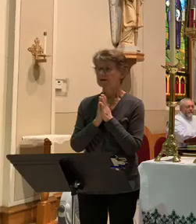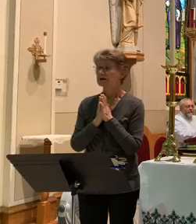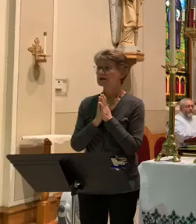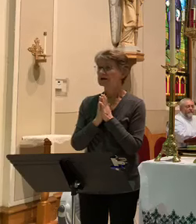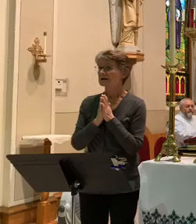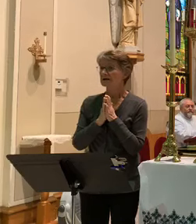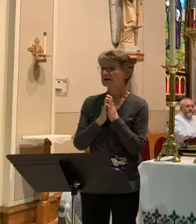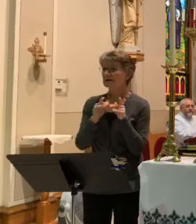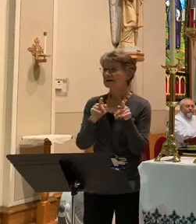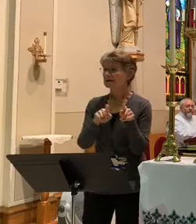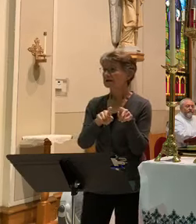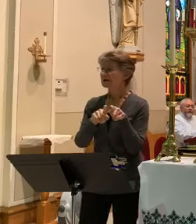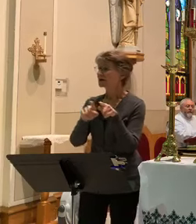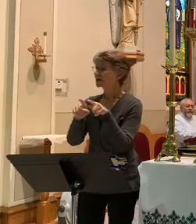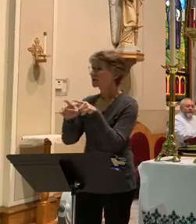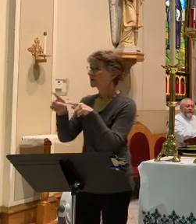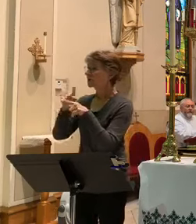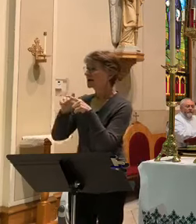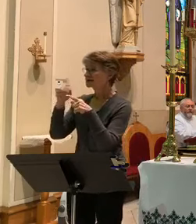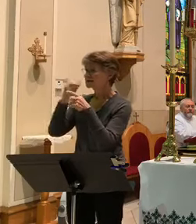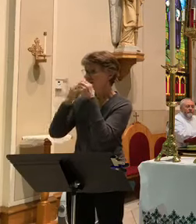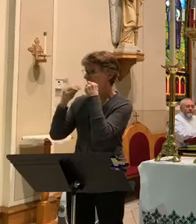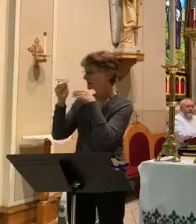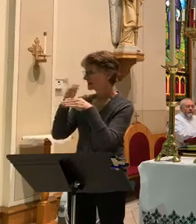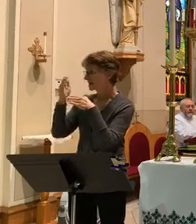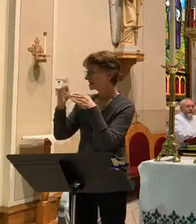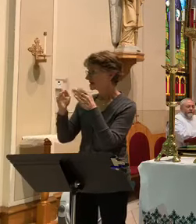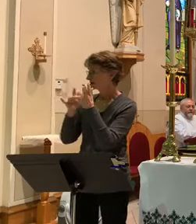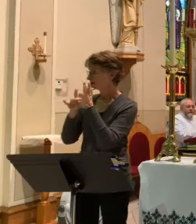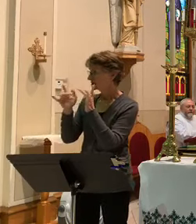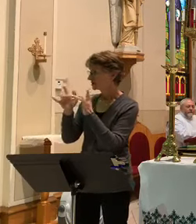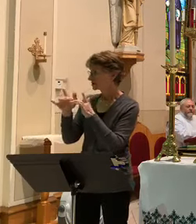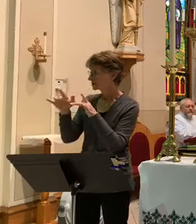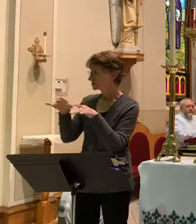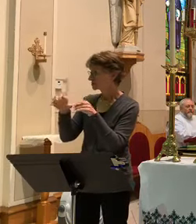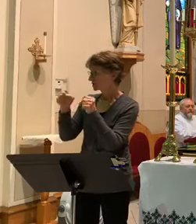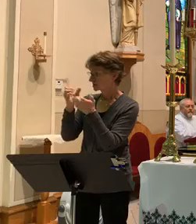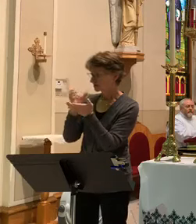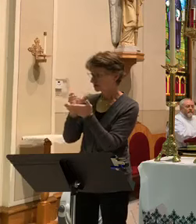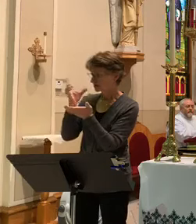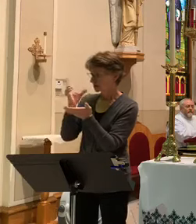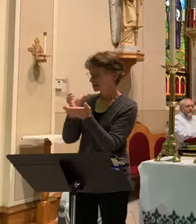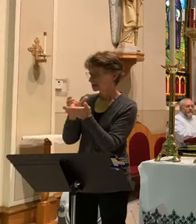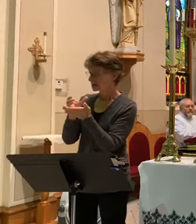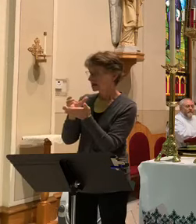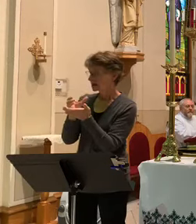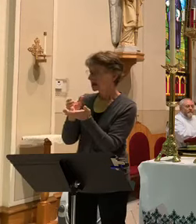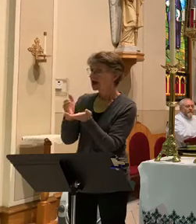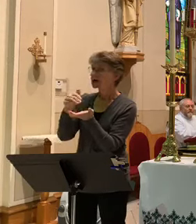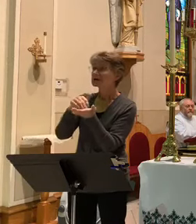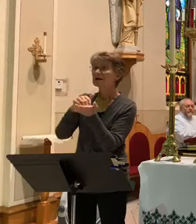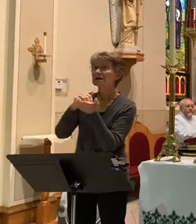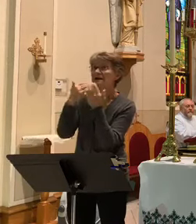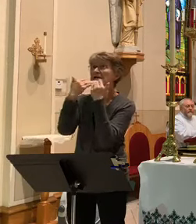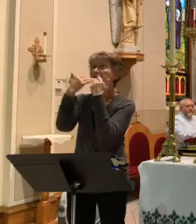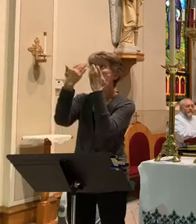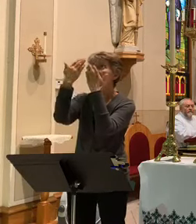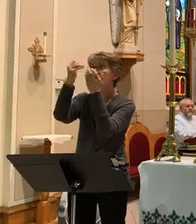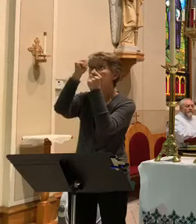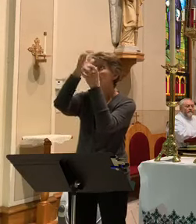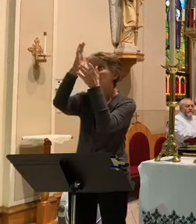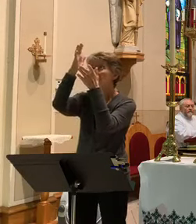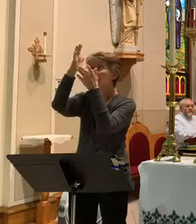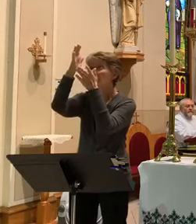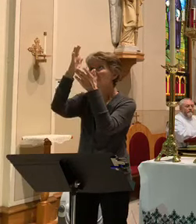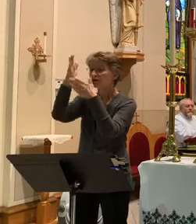In a similar way, when supper was ended, he took the chalice and, once more giving thanks, he gave it to